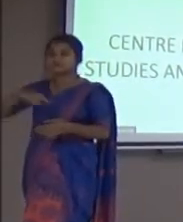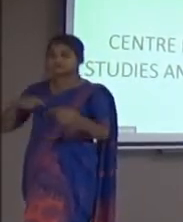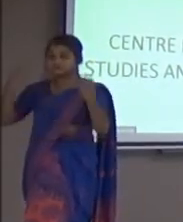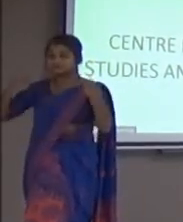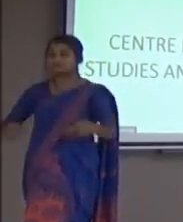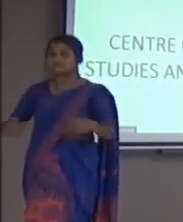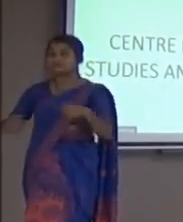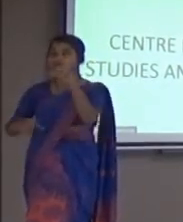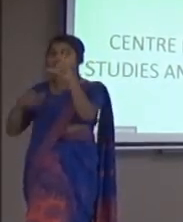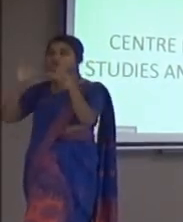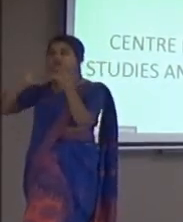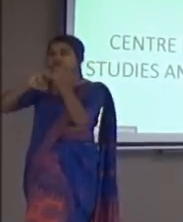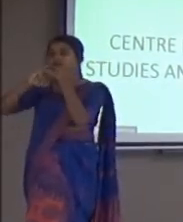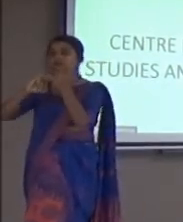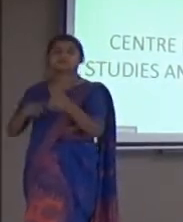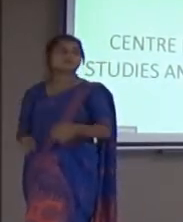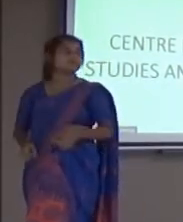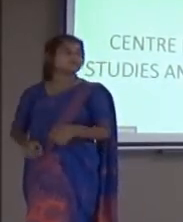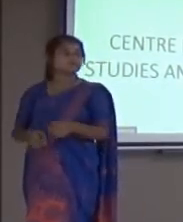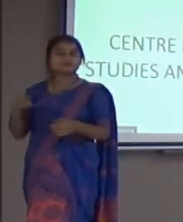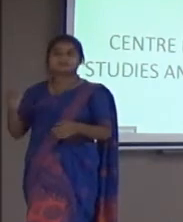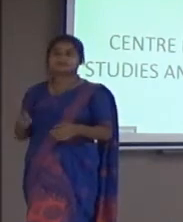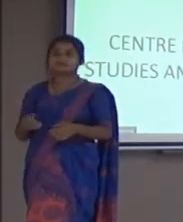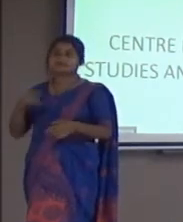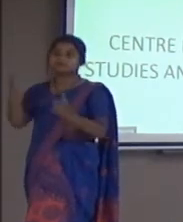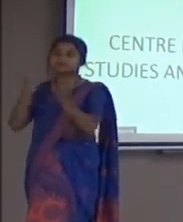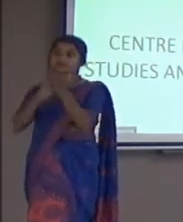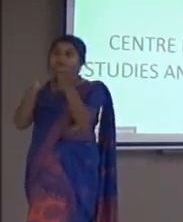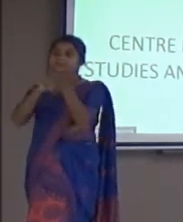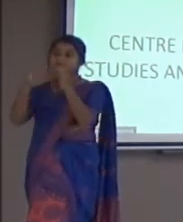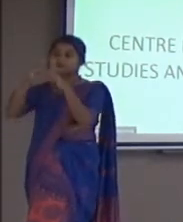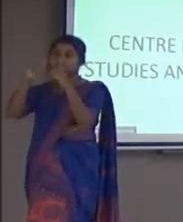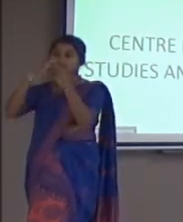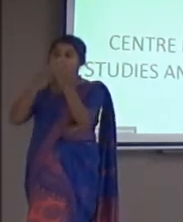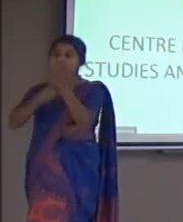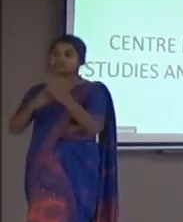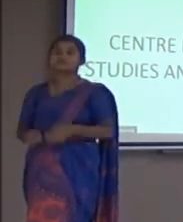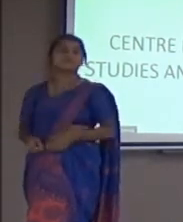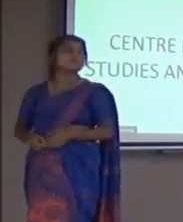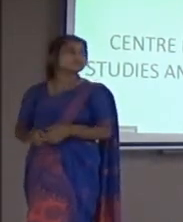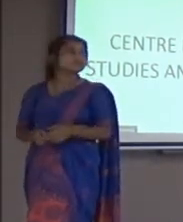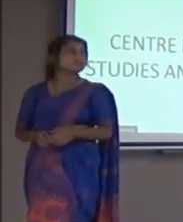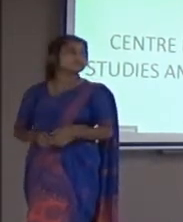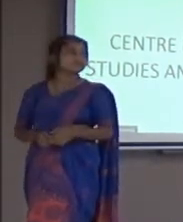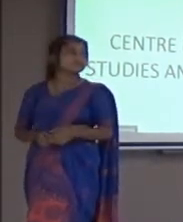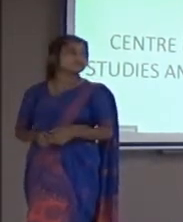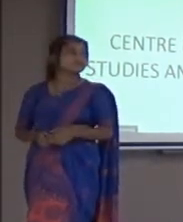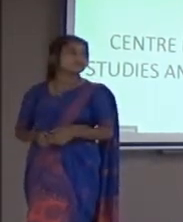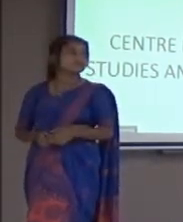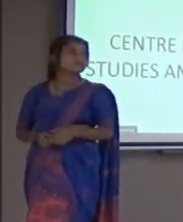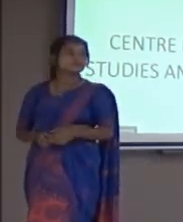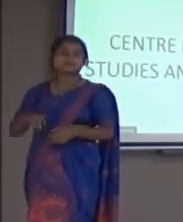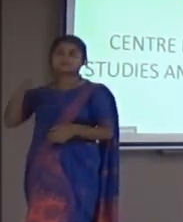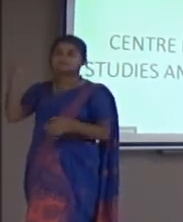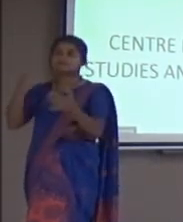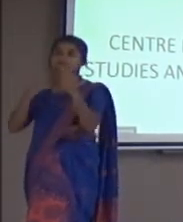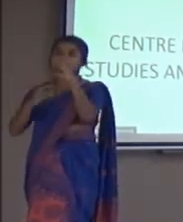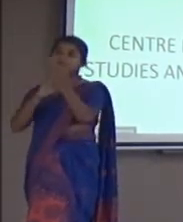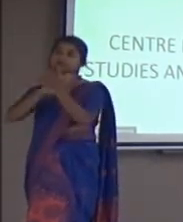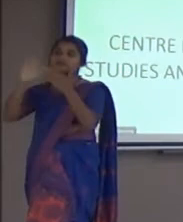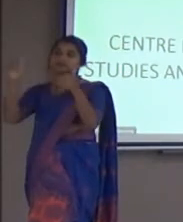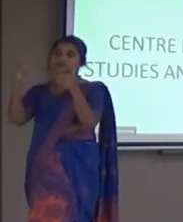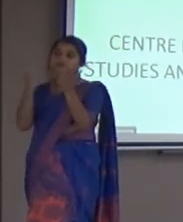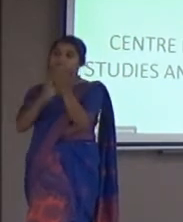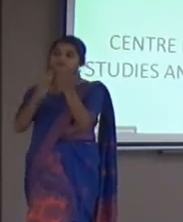Laws under the able leadership of our esteemed Chancellor of the